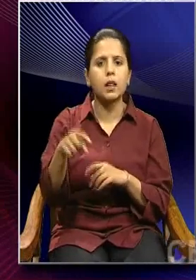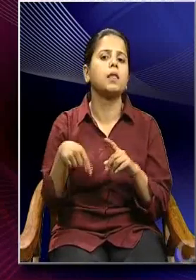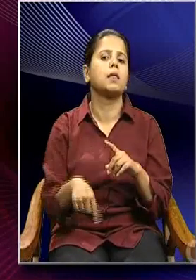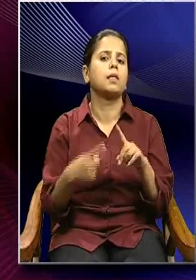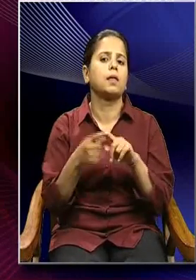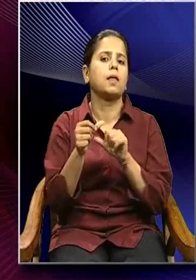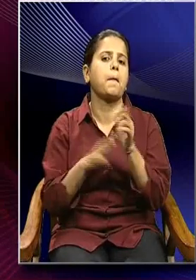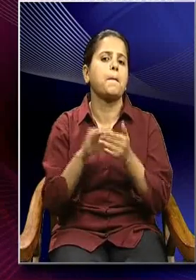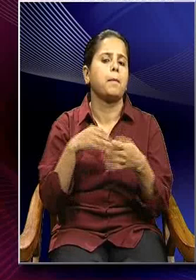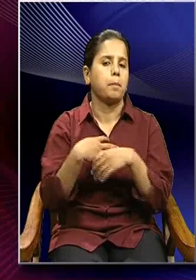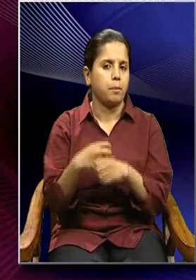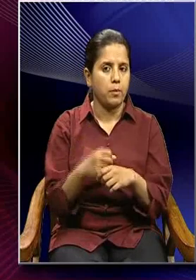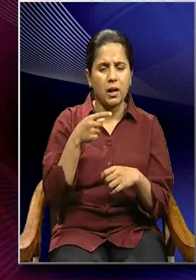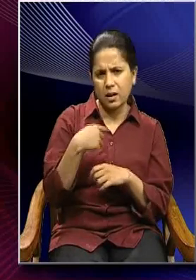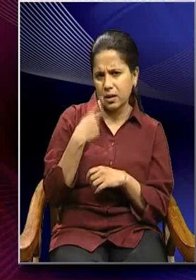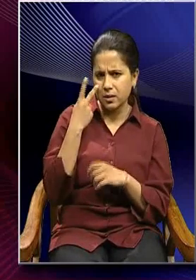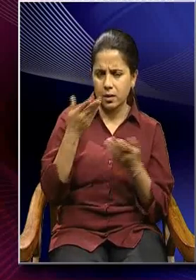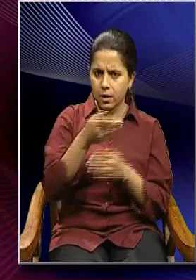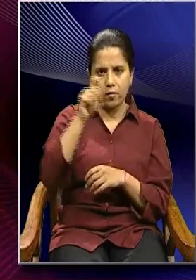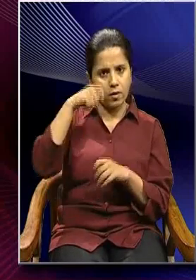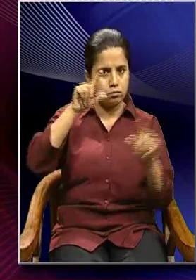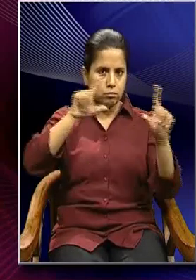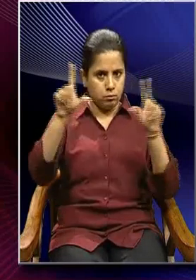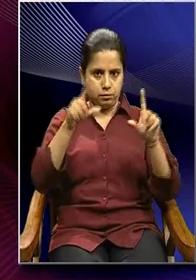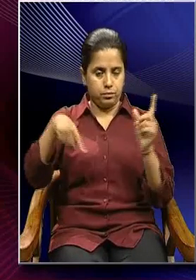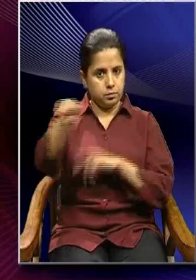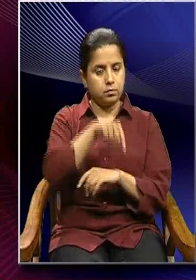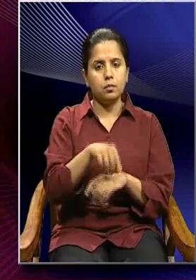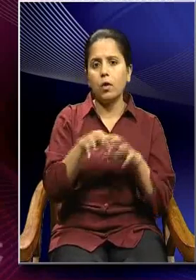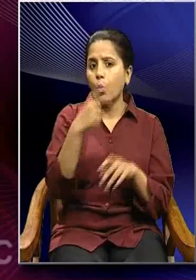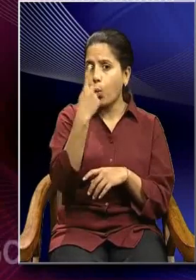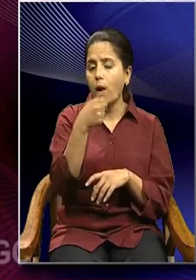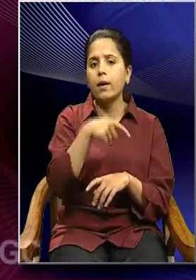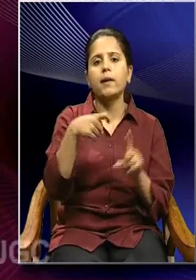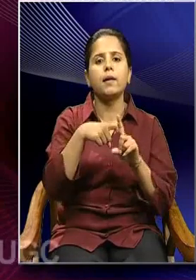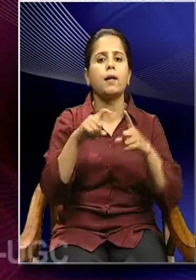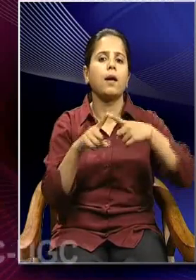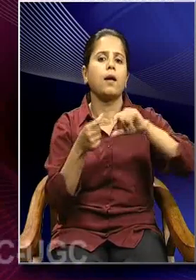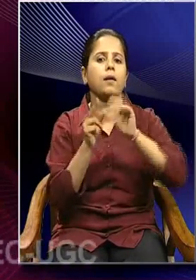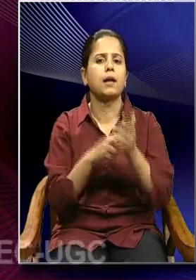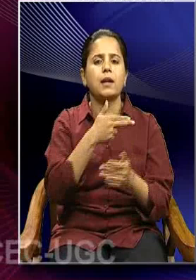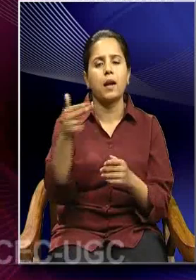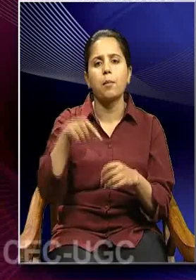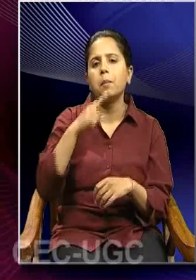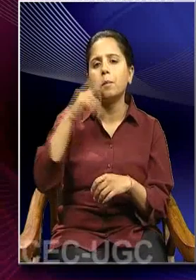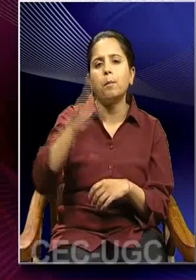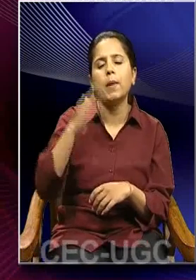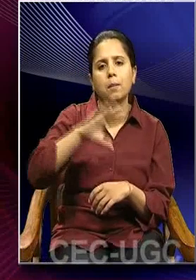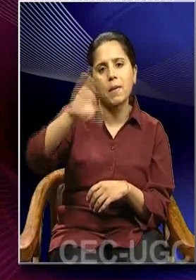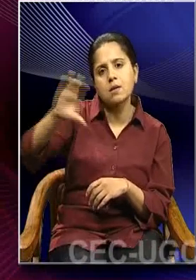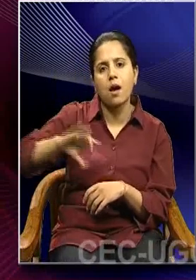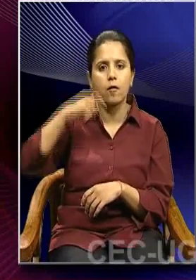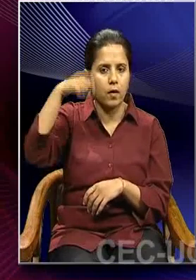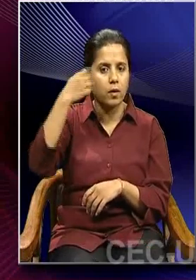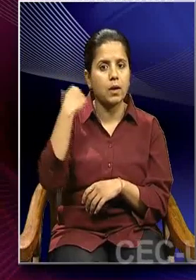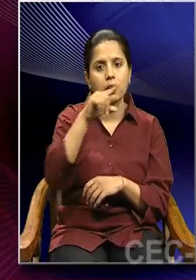We also see that these filmmakers, one of them was Ketan Mehta. He made a film called Mirch Masala in 1987,